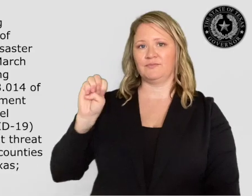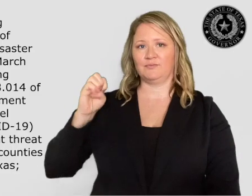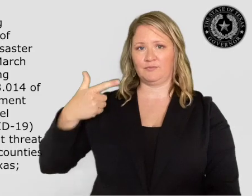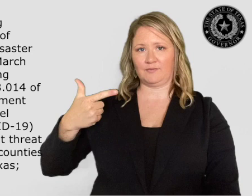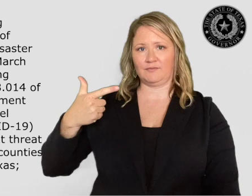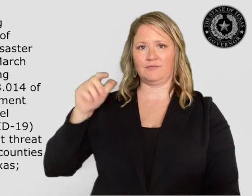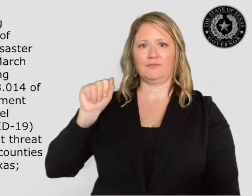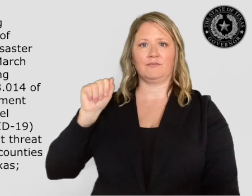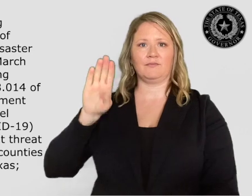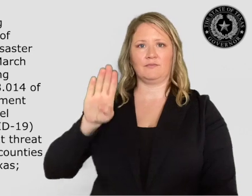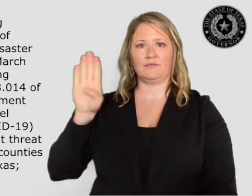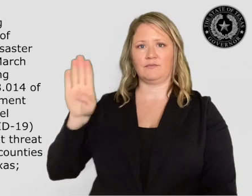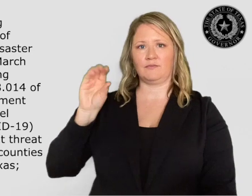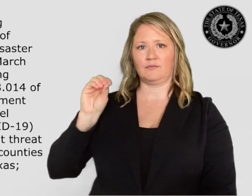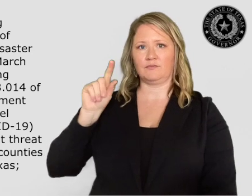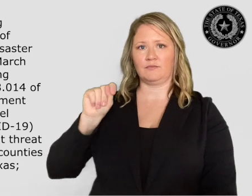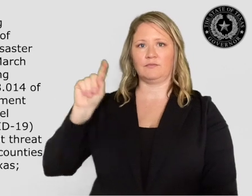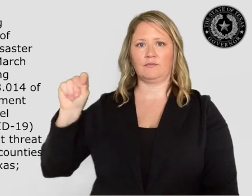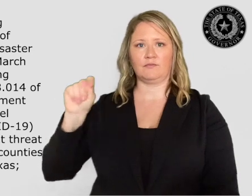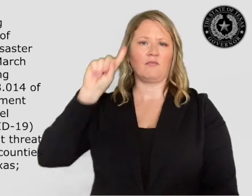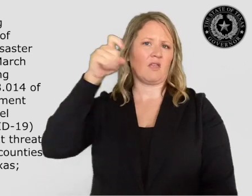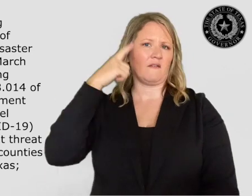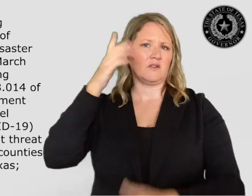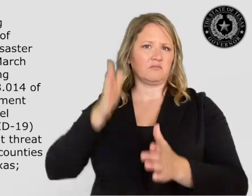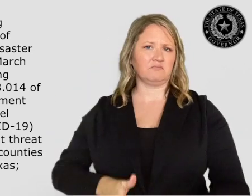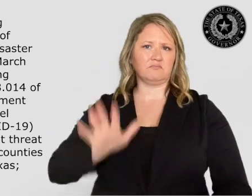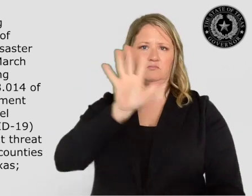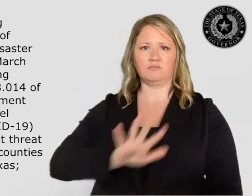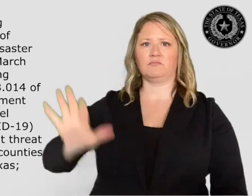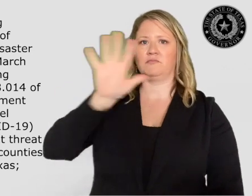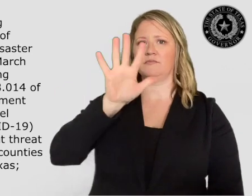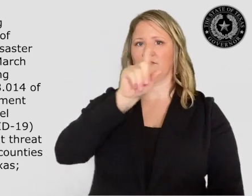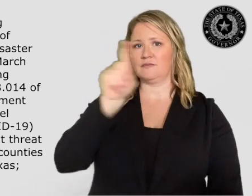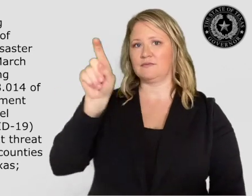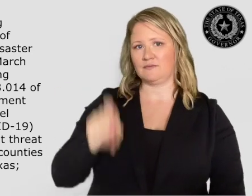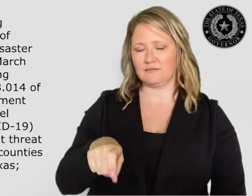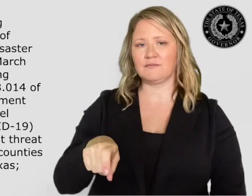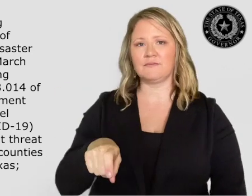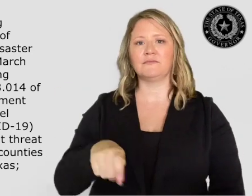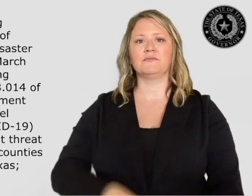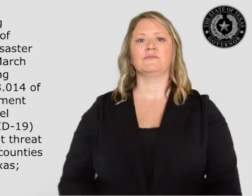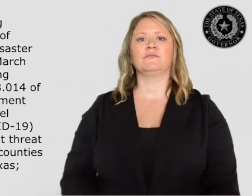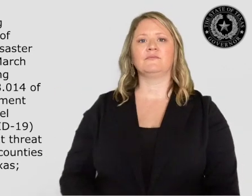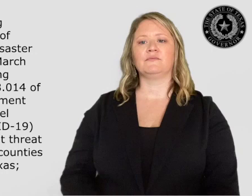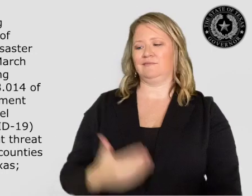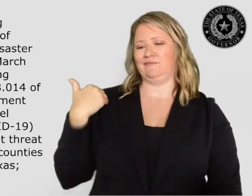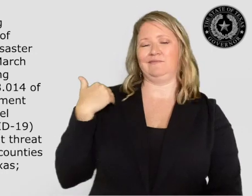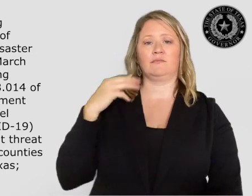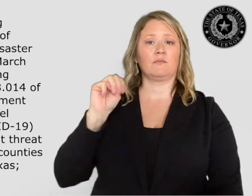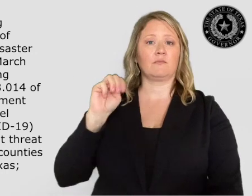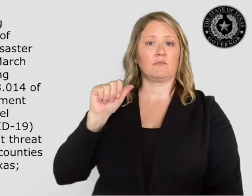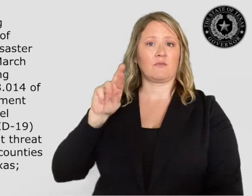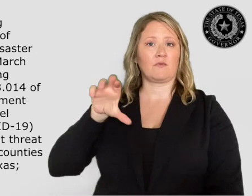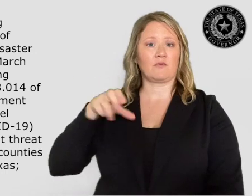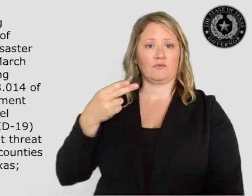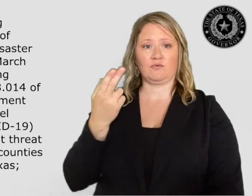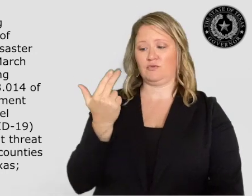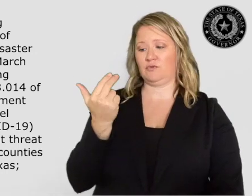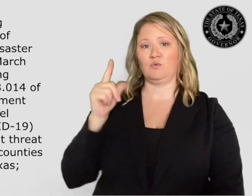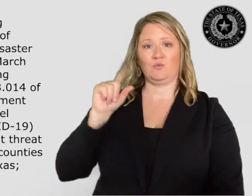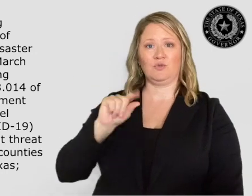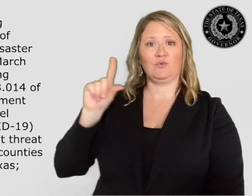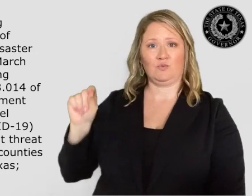Whereas I, Greg Abbott, Governor of Texas, issued a disaster proclamation on March 13,